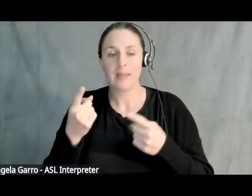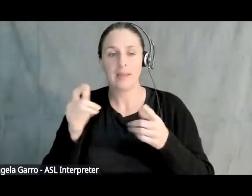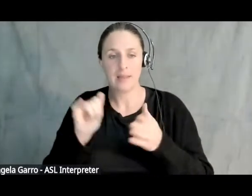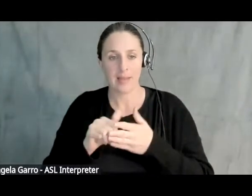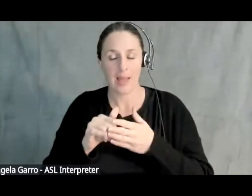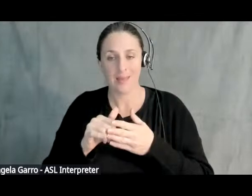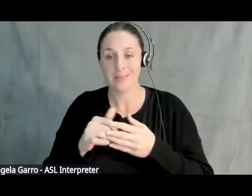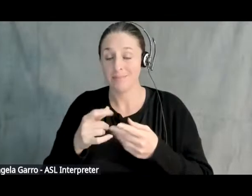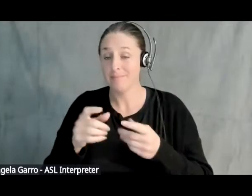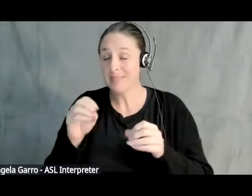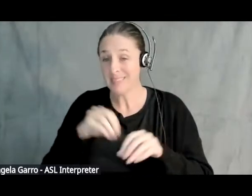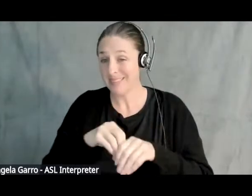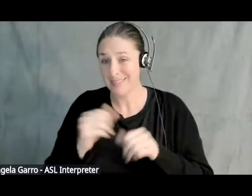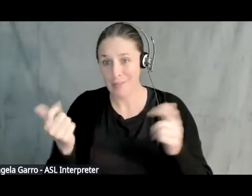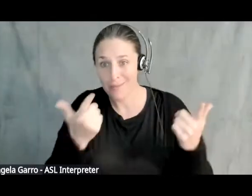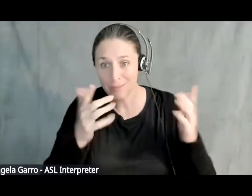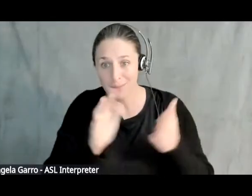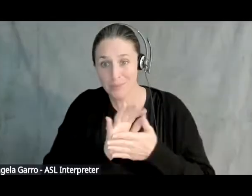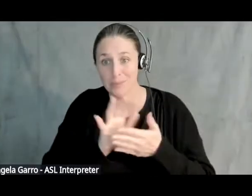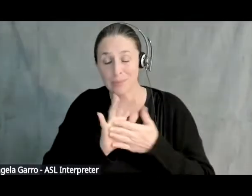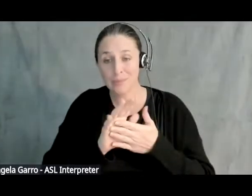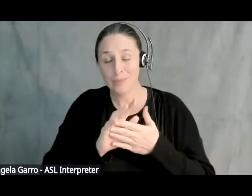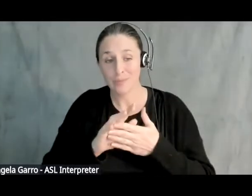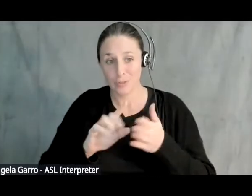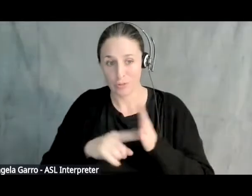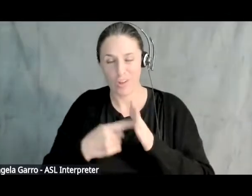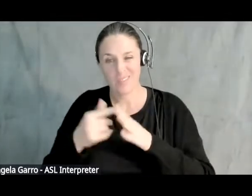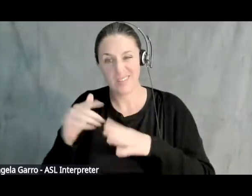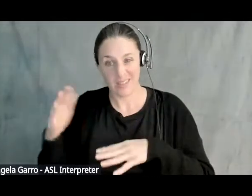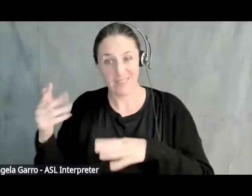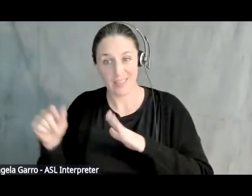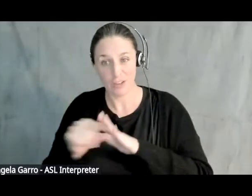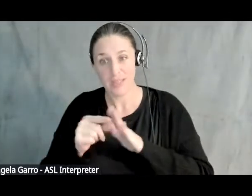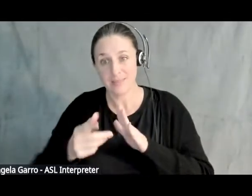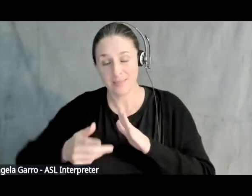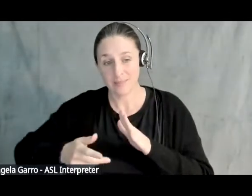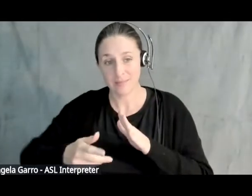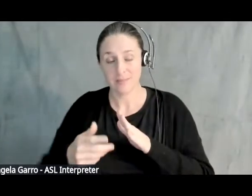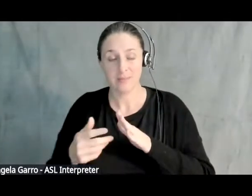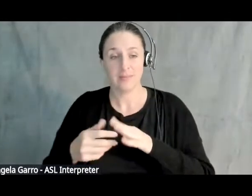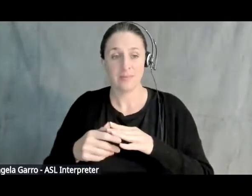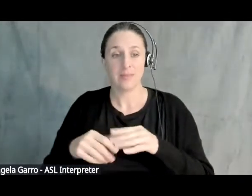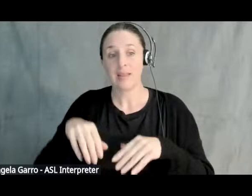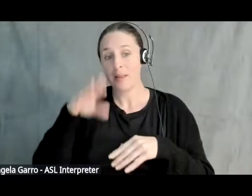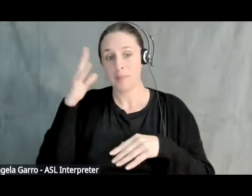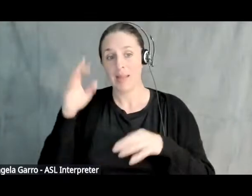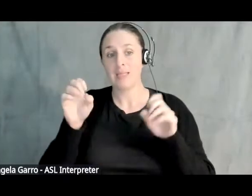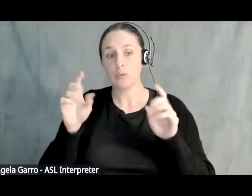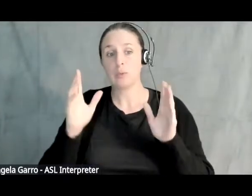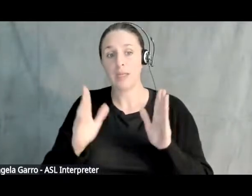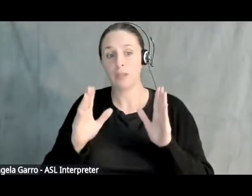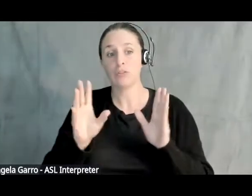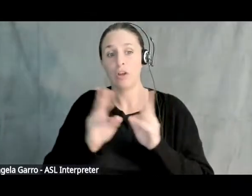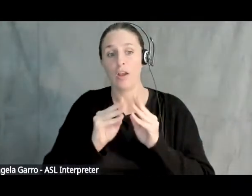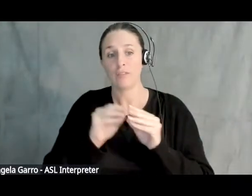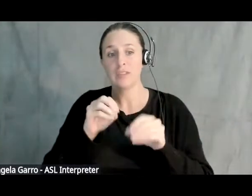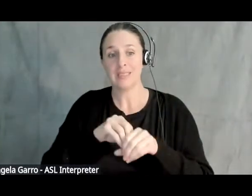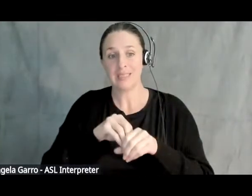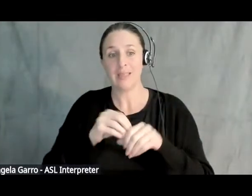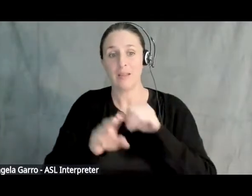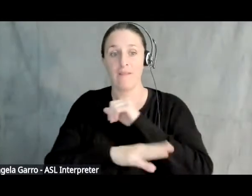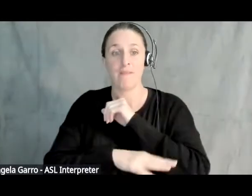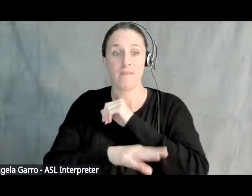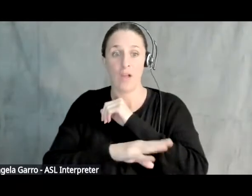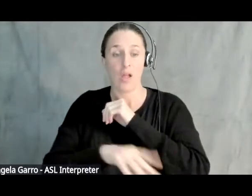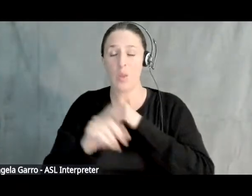all schools starting, 5th grade. Yeah, at the Black Educators Conference in the fall, I mean, we're not